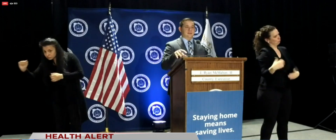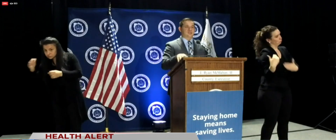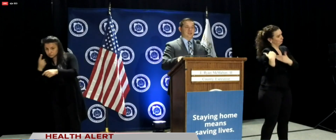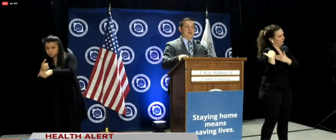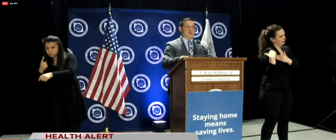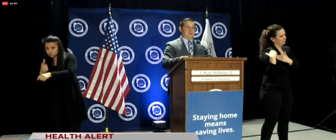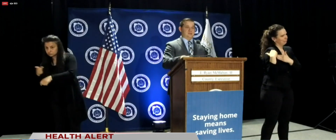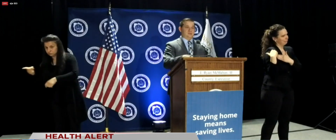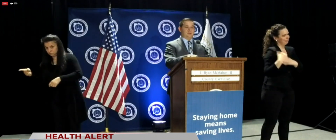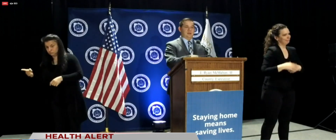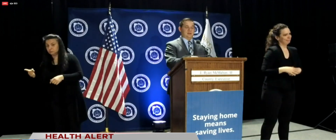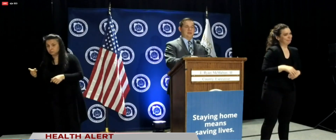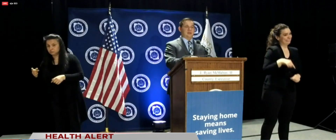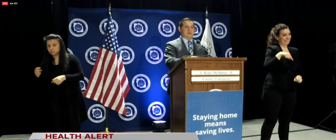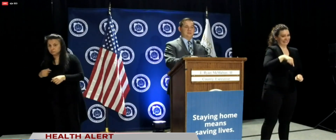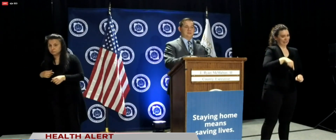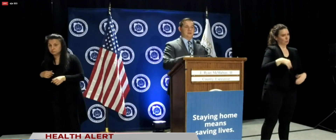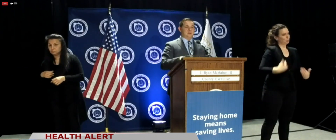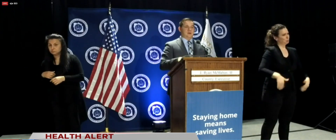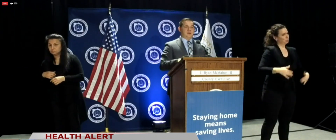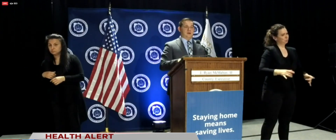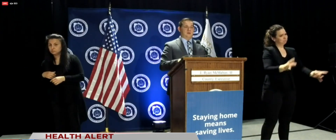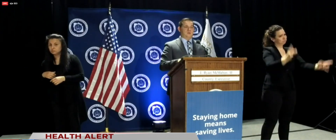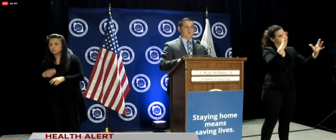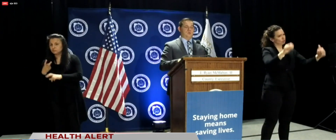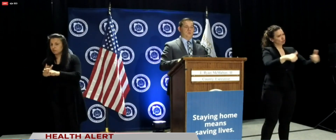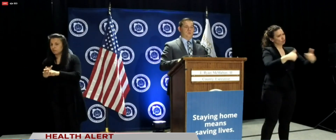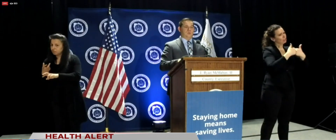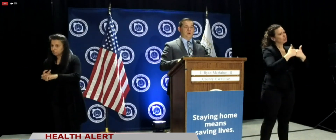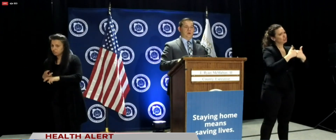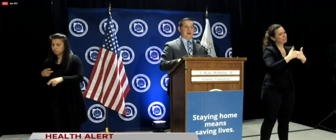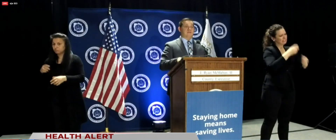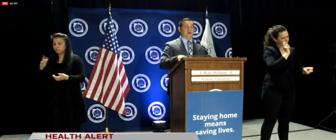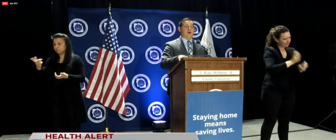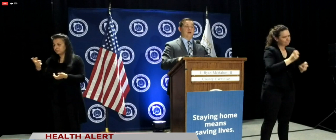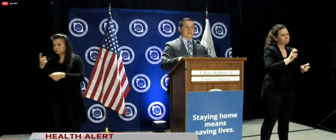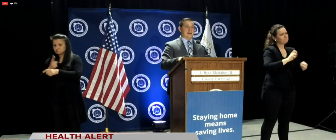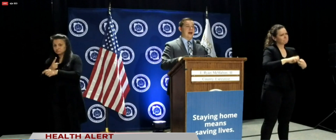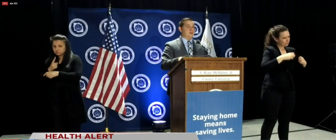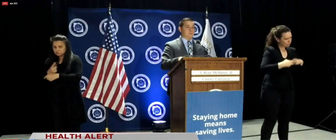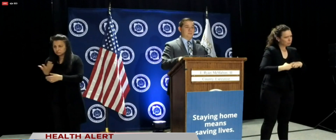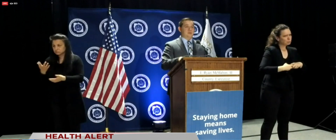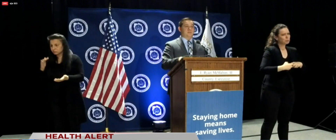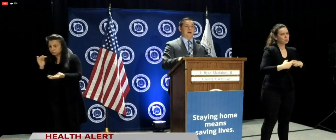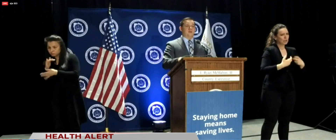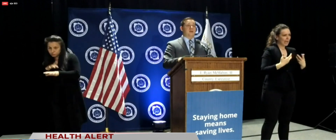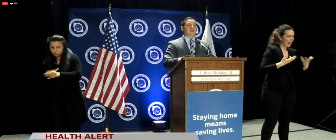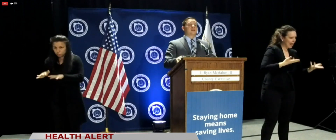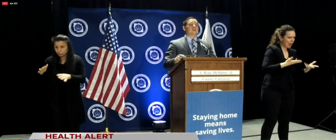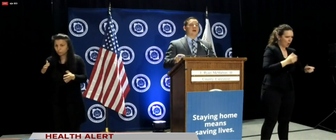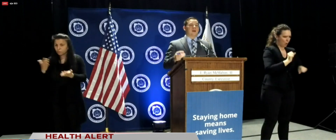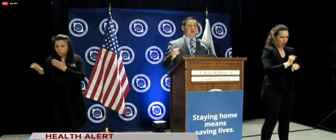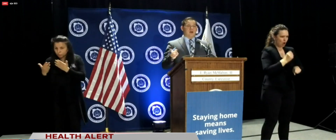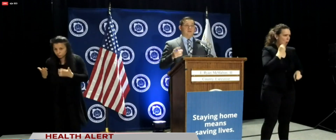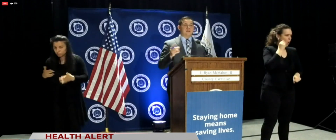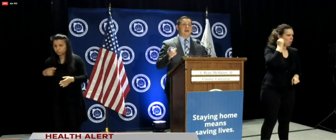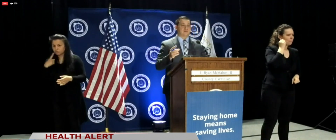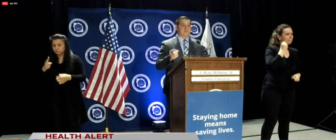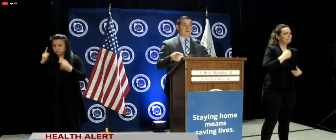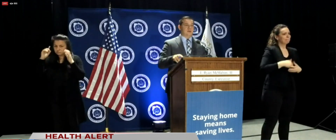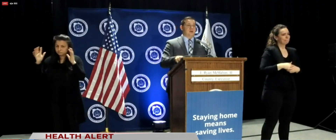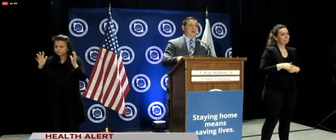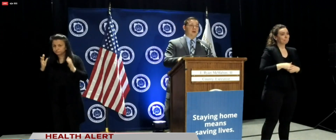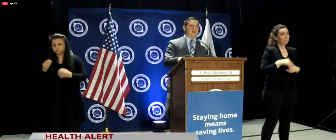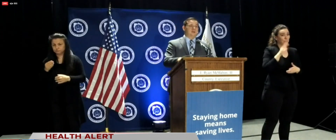this is a challenge to get kids who are having a hard time. Think about how hard a